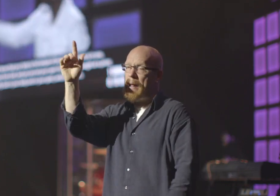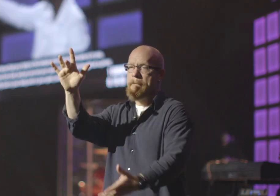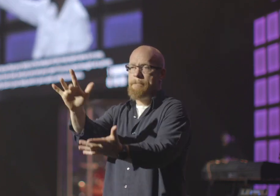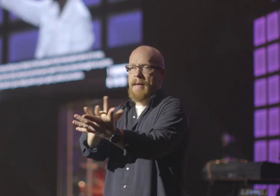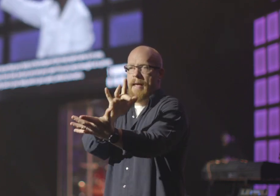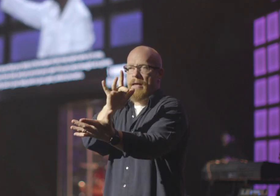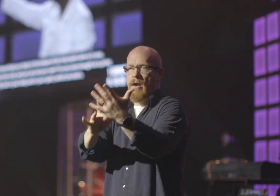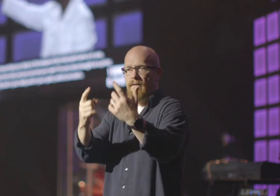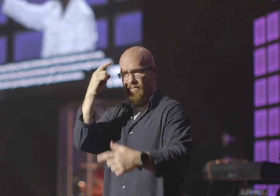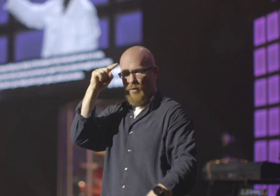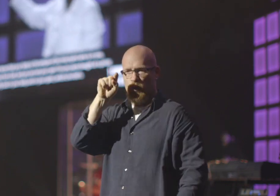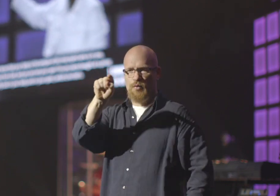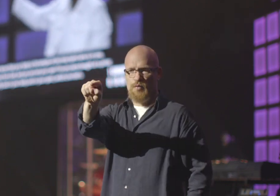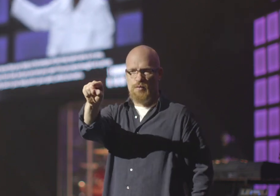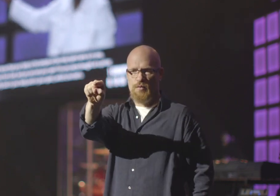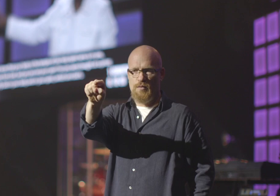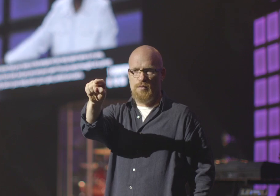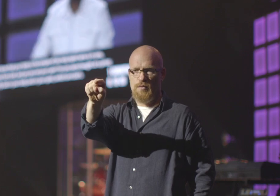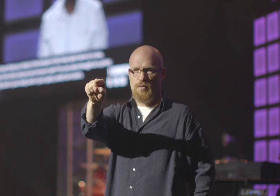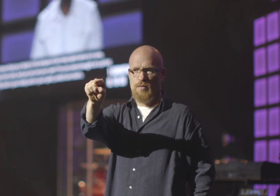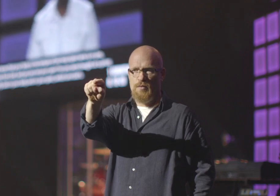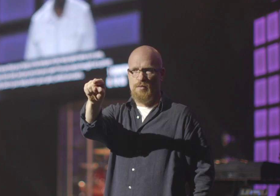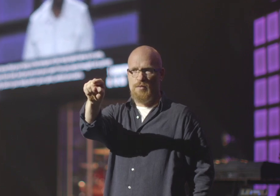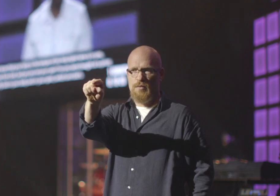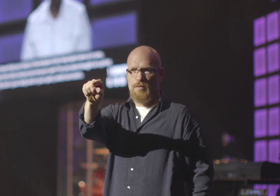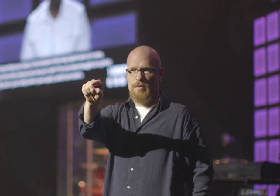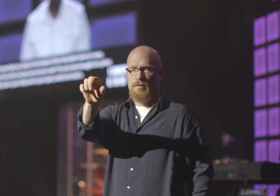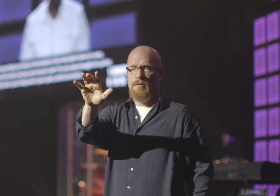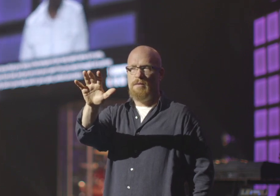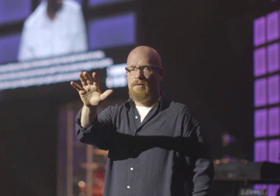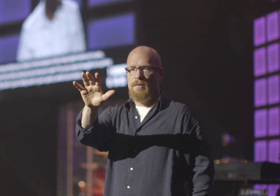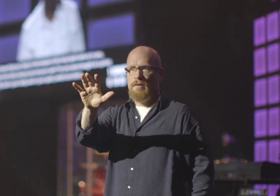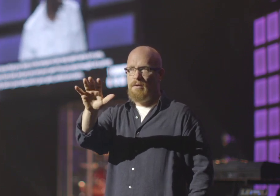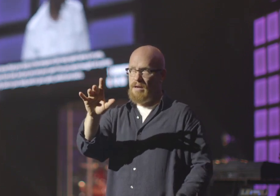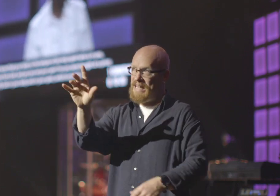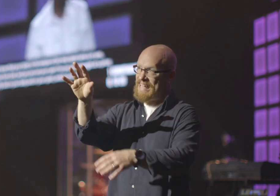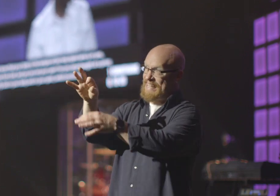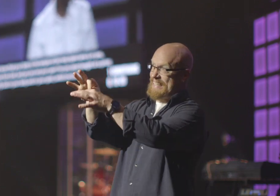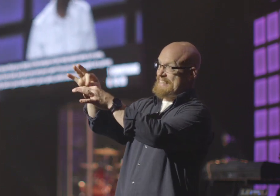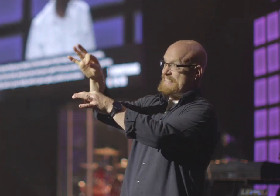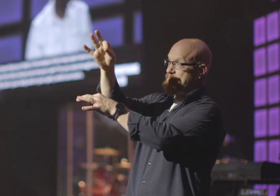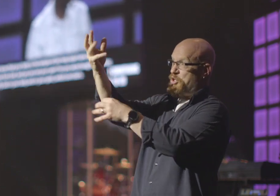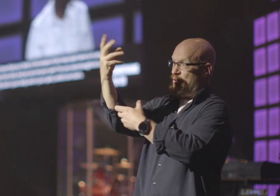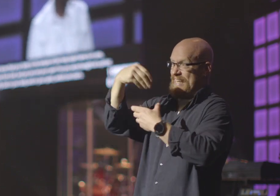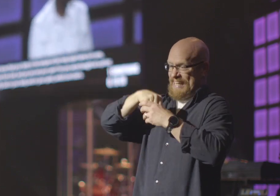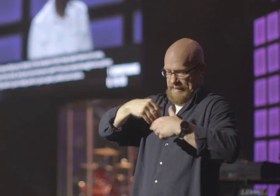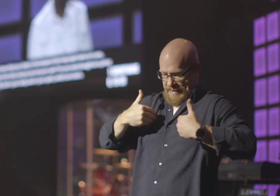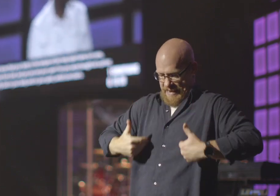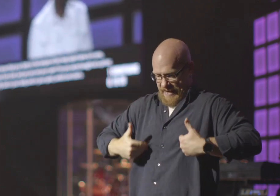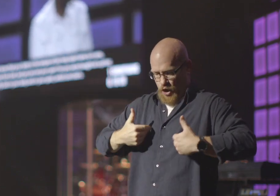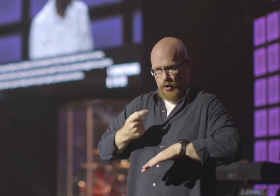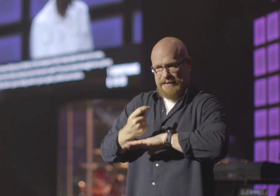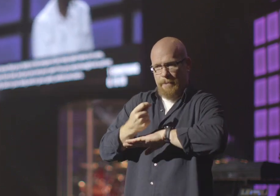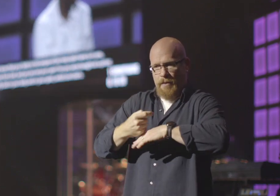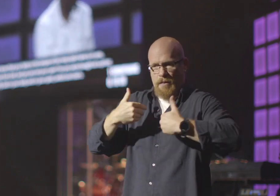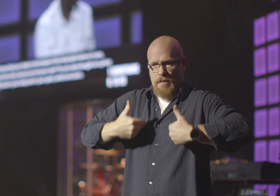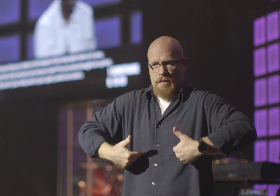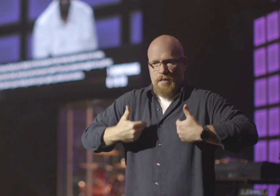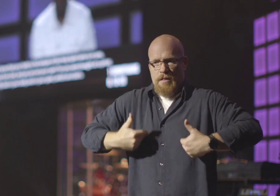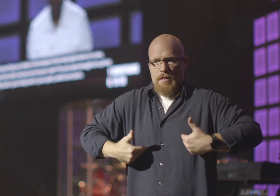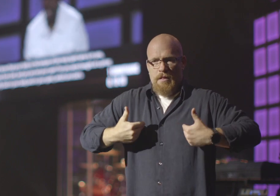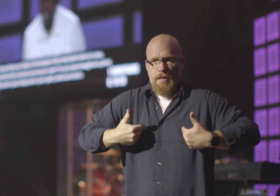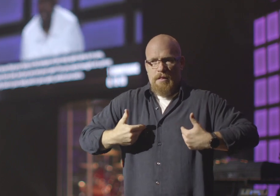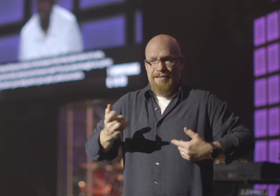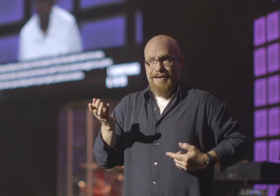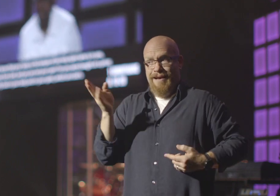that your body is the temple of the Holy Spirit. So God is not kind of moving in on your way to church every